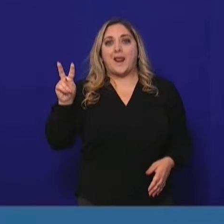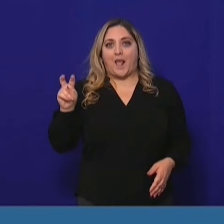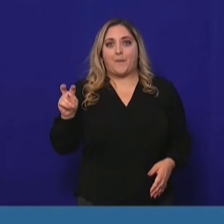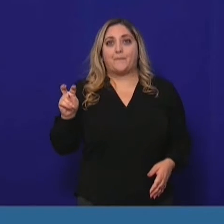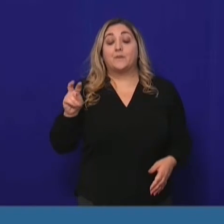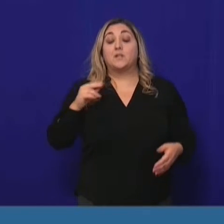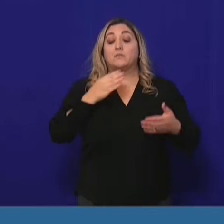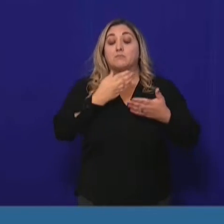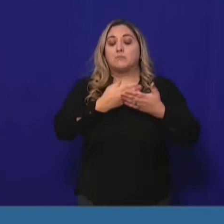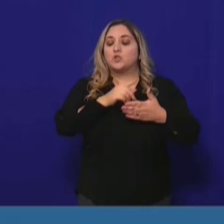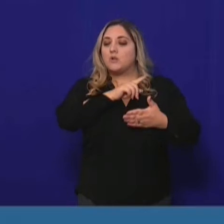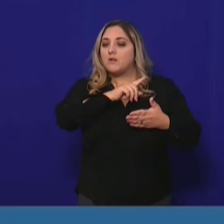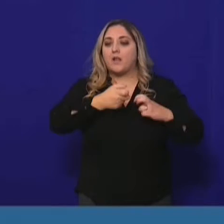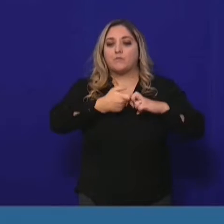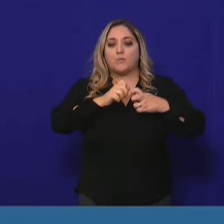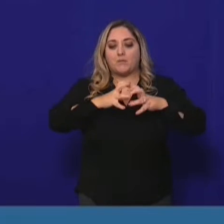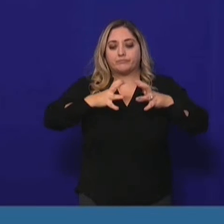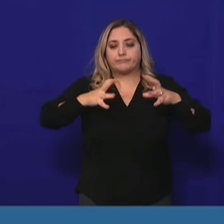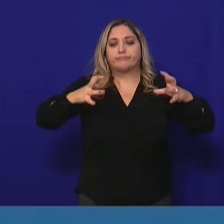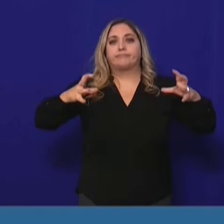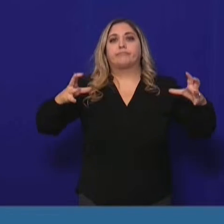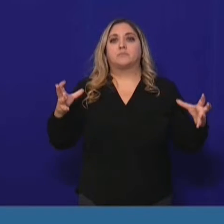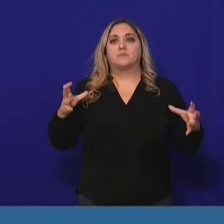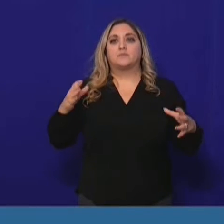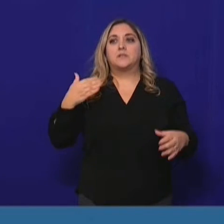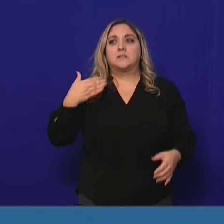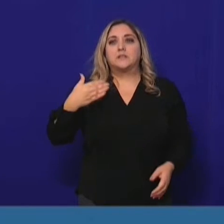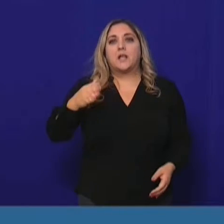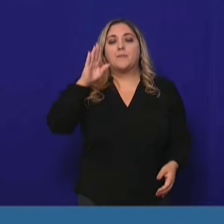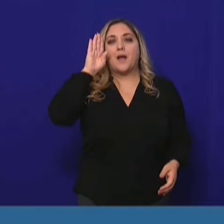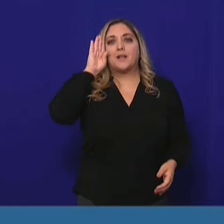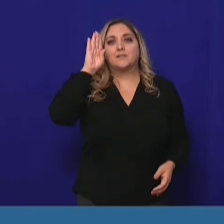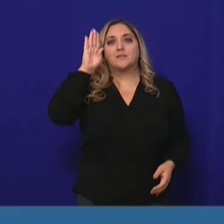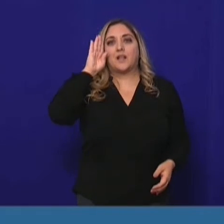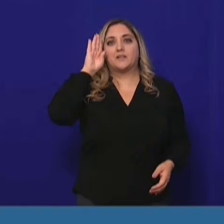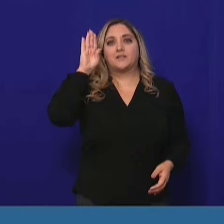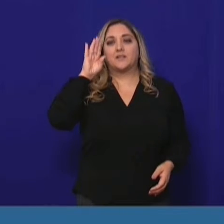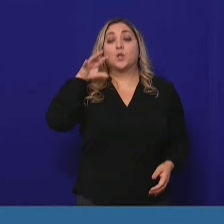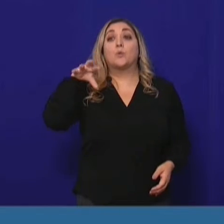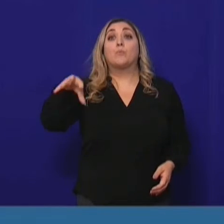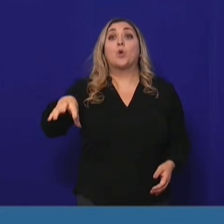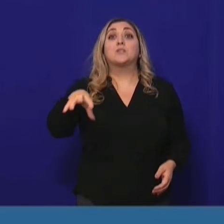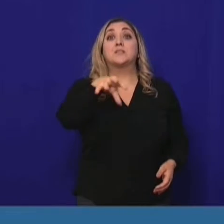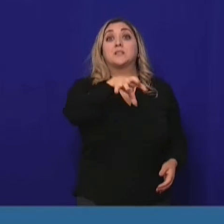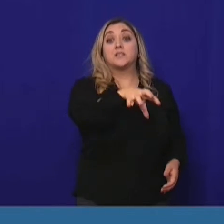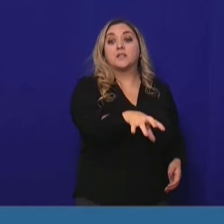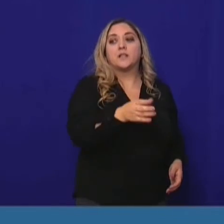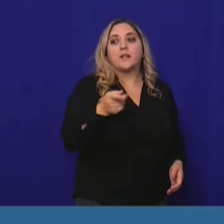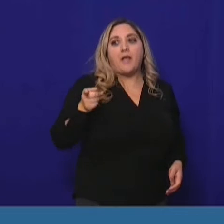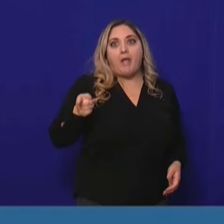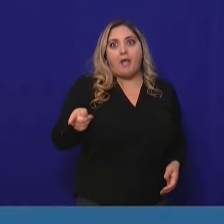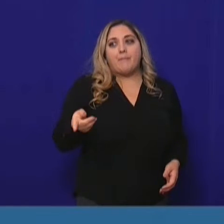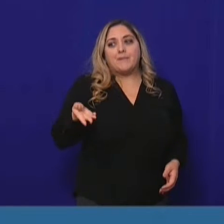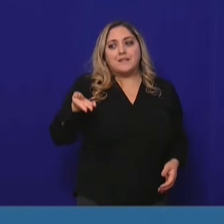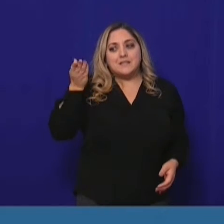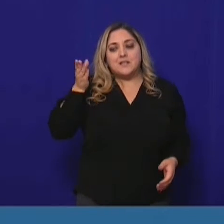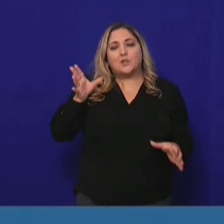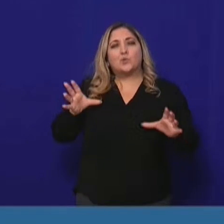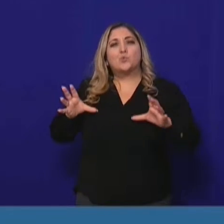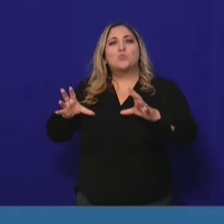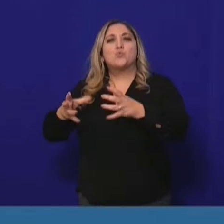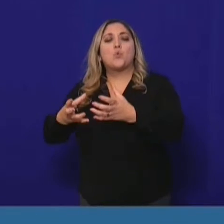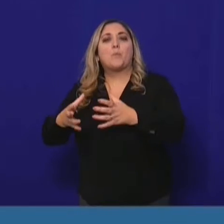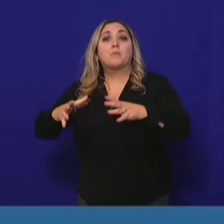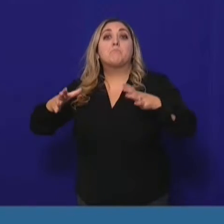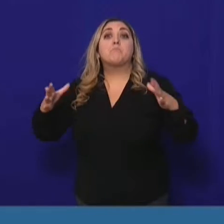jkollhom komplikazzjonijiet u żammejna dejjem għajnejna fuq dawk l-istituzzjonijiet fejn inti għandek in-nies li iktar huma miġburin ma'